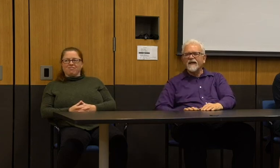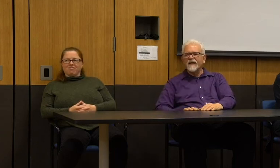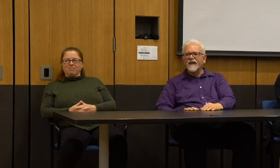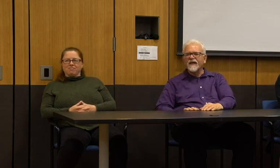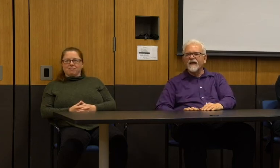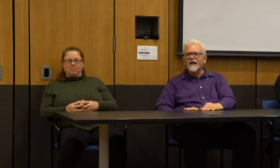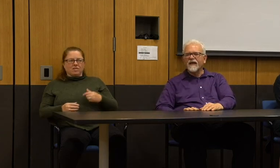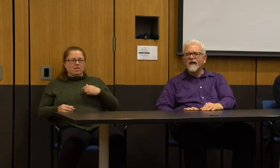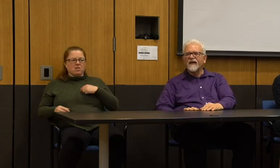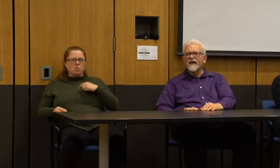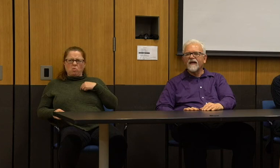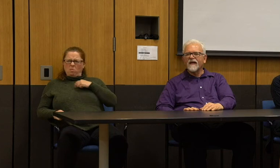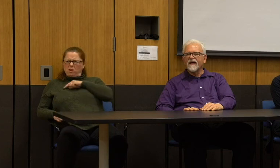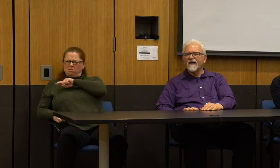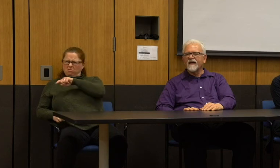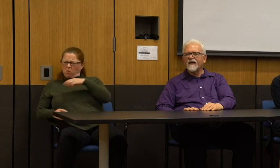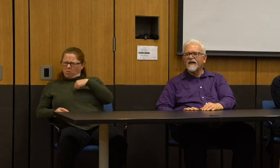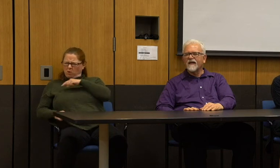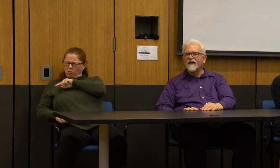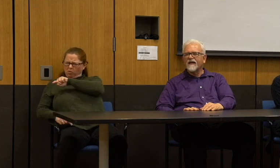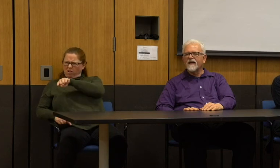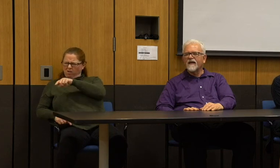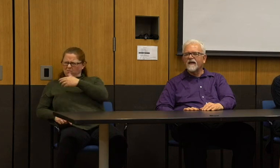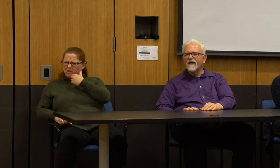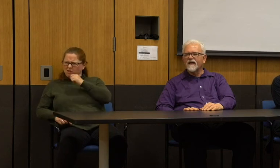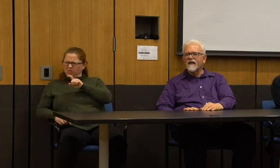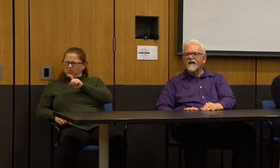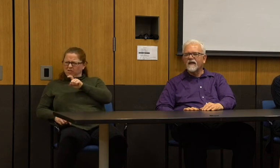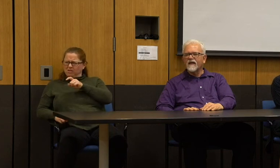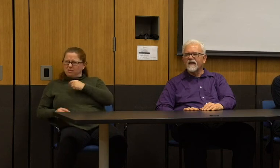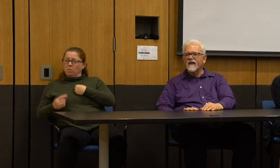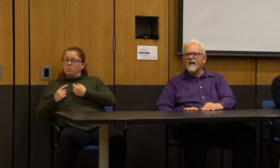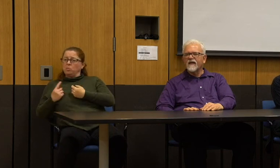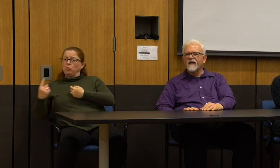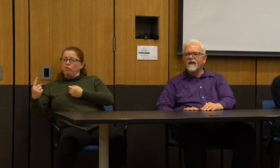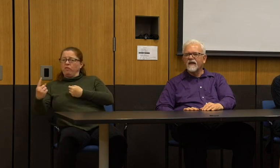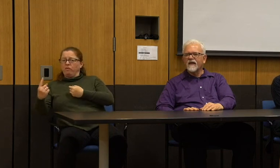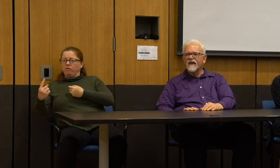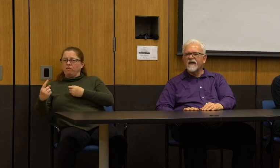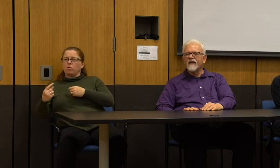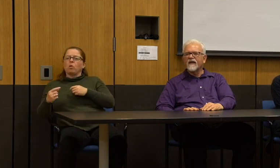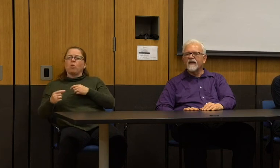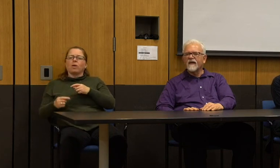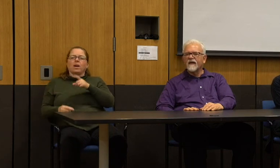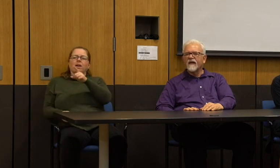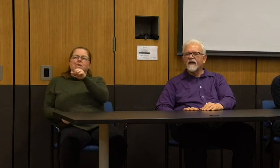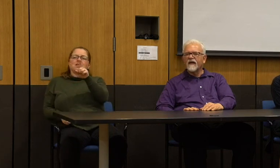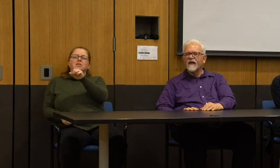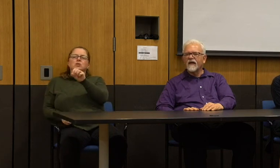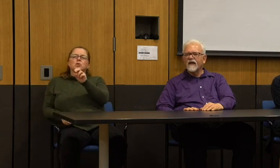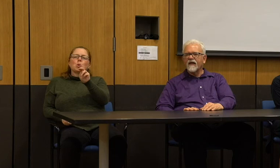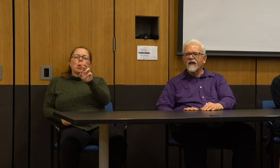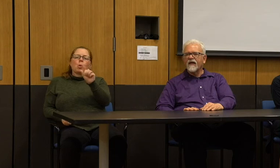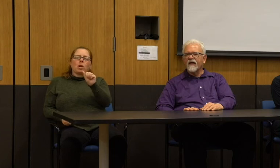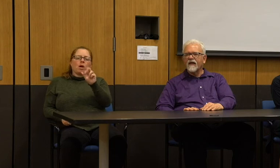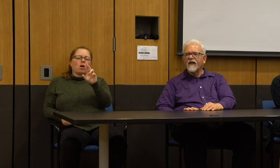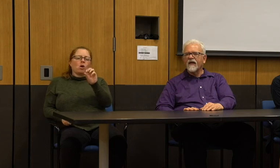Okay. I'm Zona Roberts. I have a son who came to Berkeley in a wheelchair. And later I came in, and